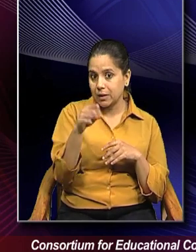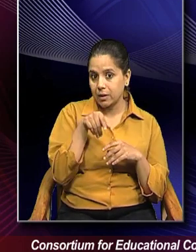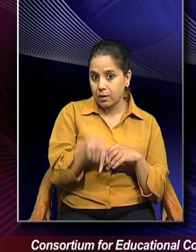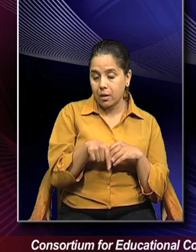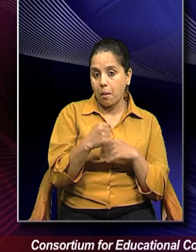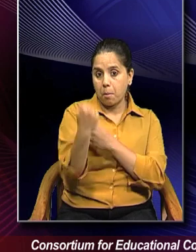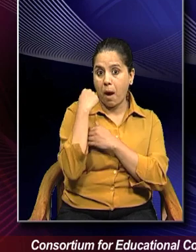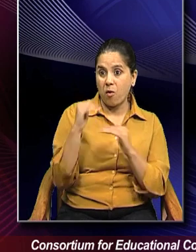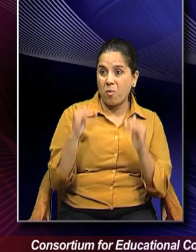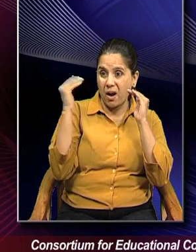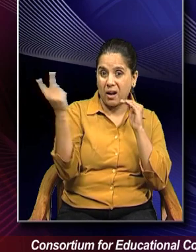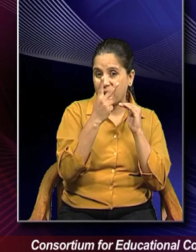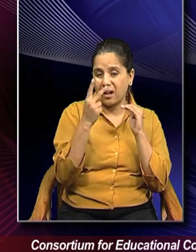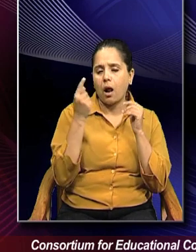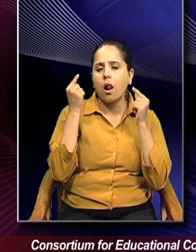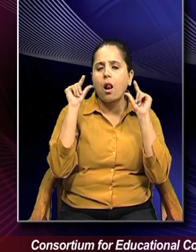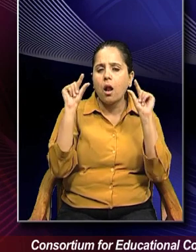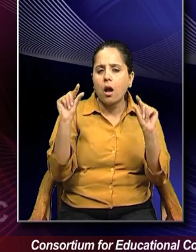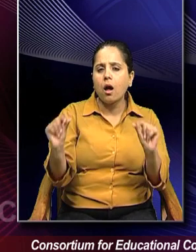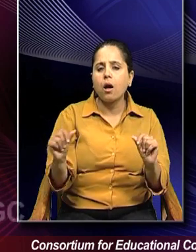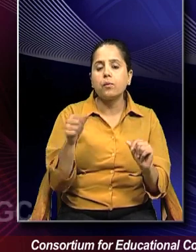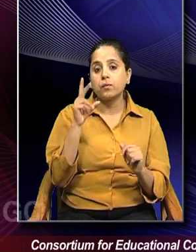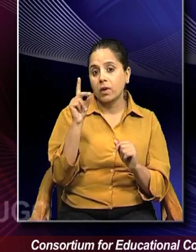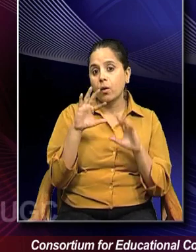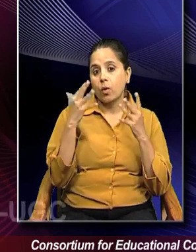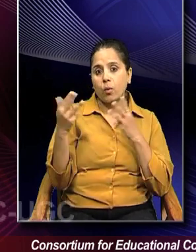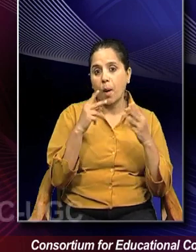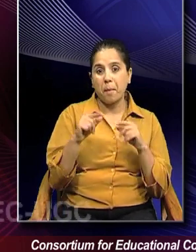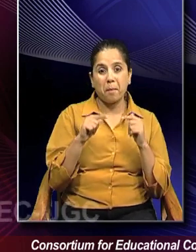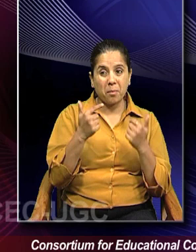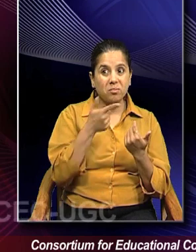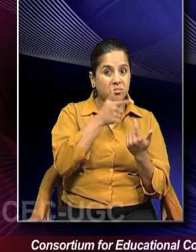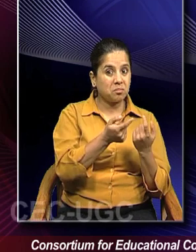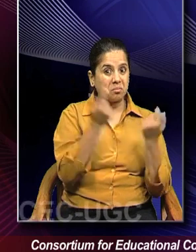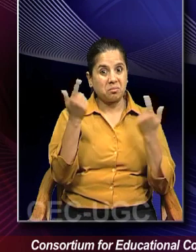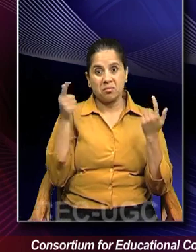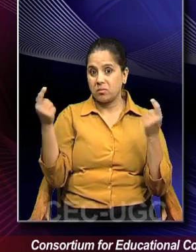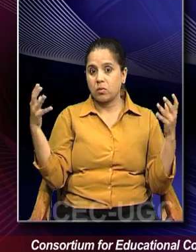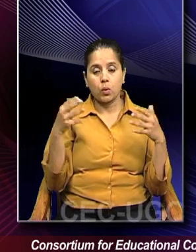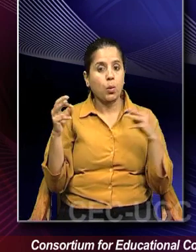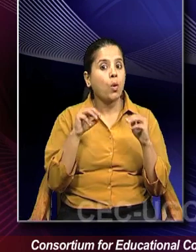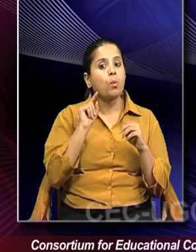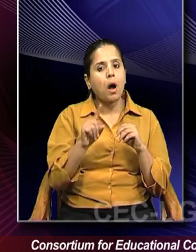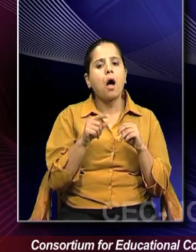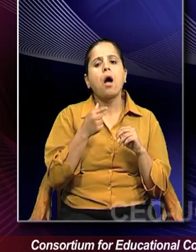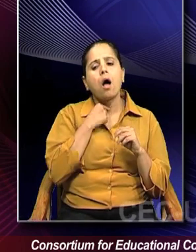great powers has become rare after the end of Second World War, proxy wars have continued.